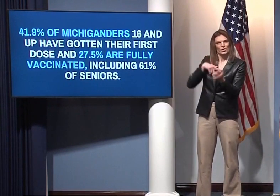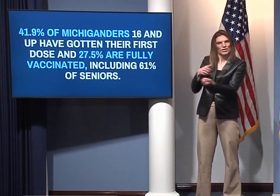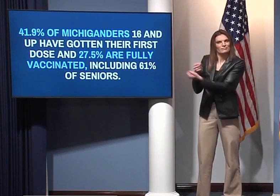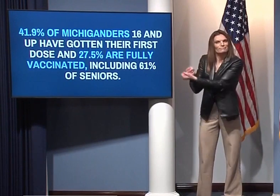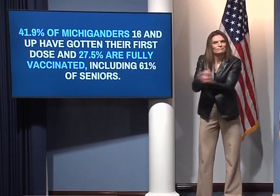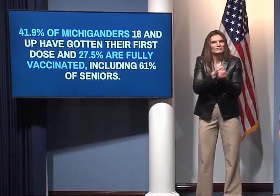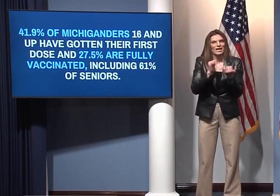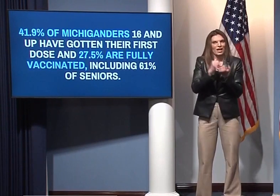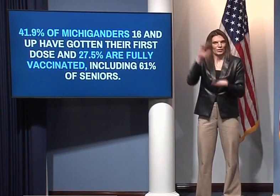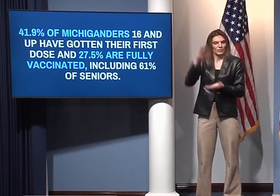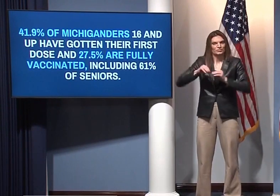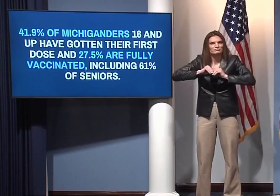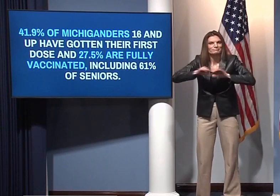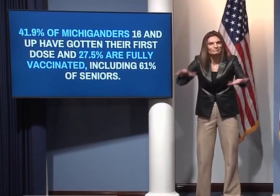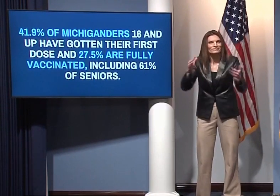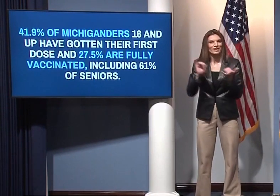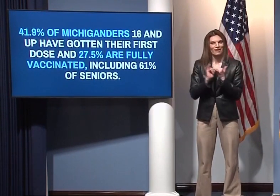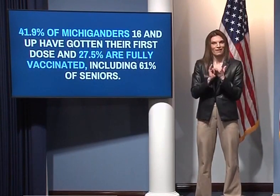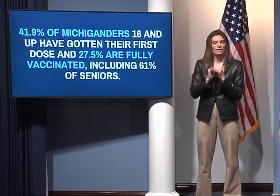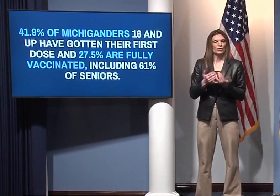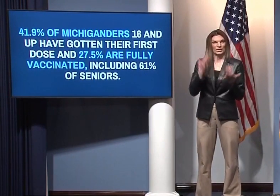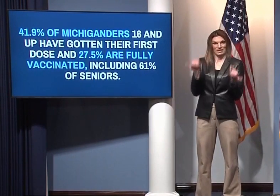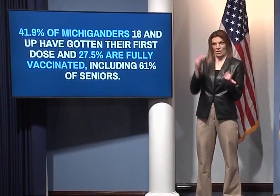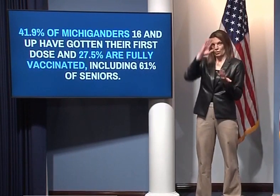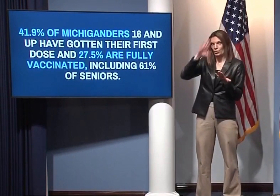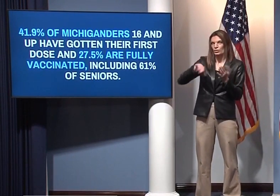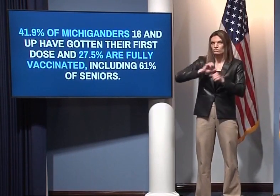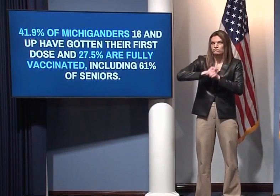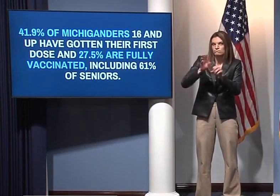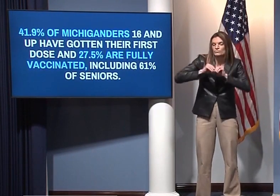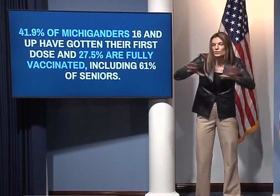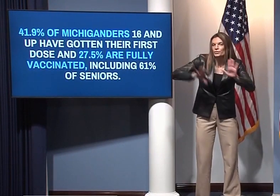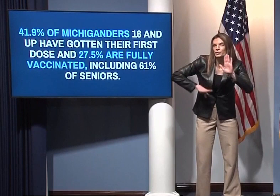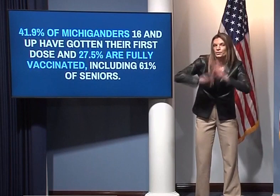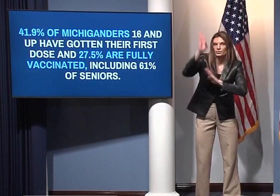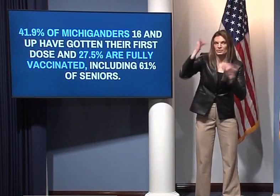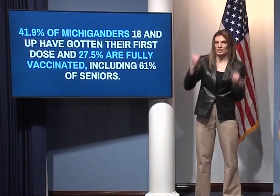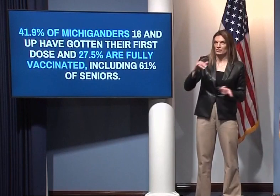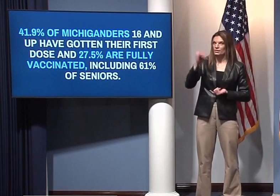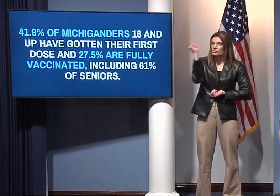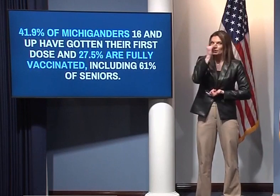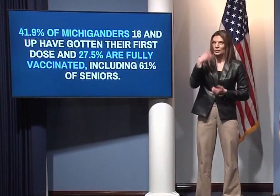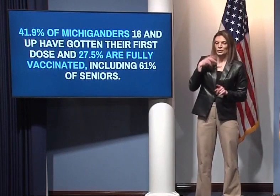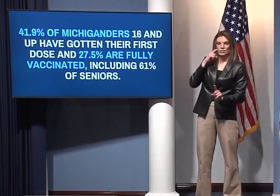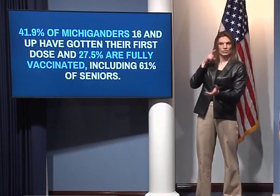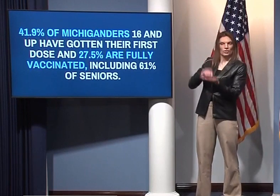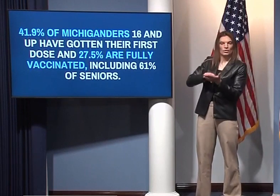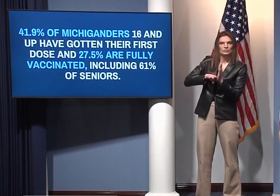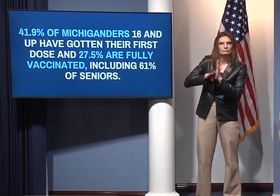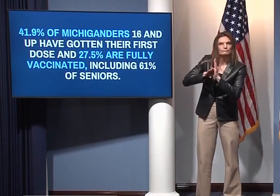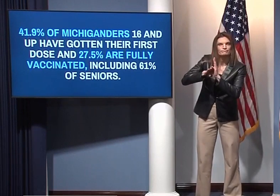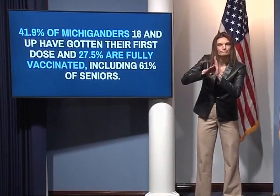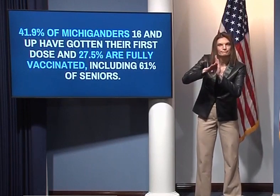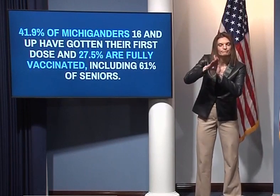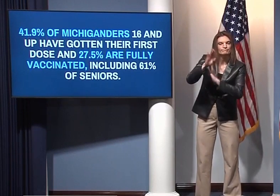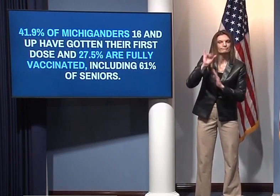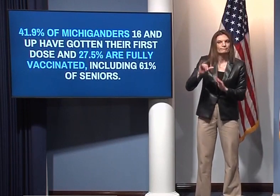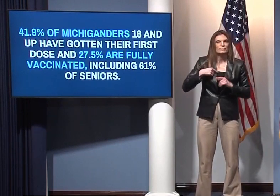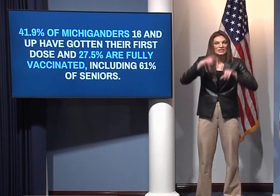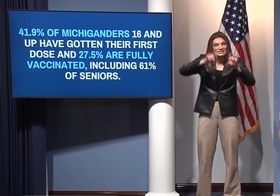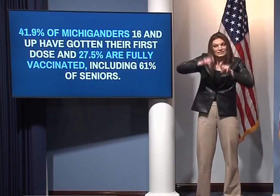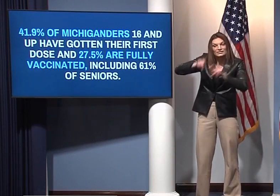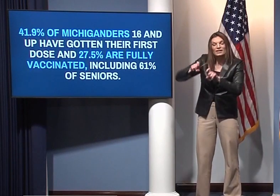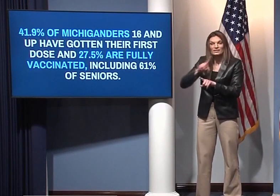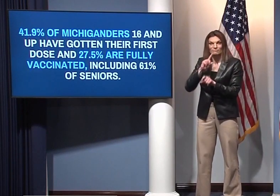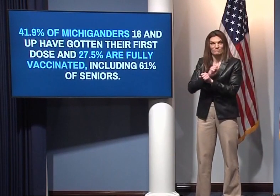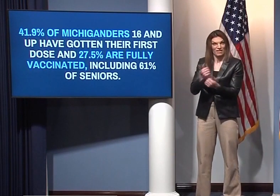our COVID metrics headed in the right direction again. Cases are continuing to rise. Our test positivity rate is